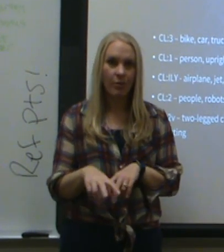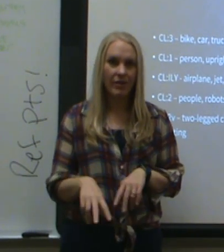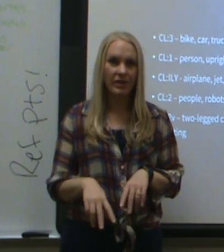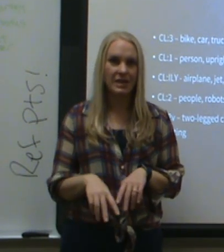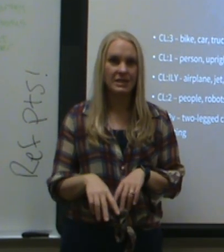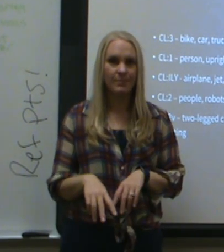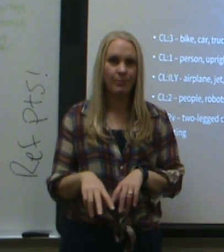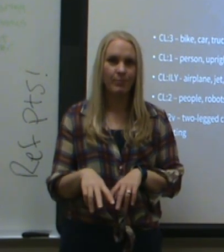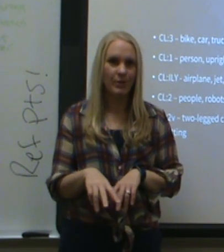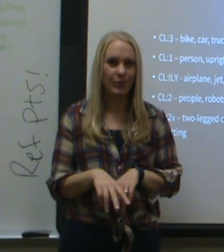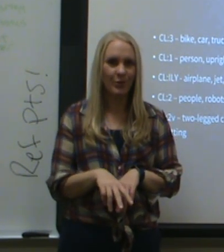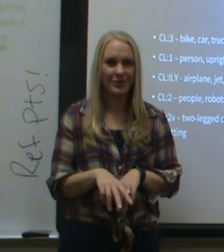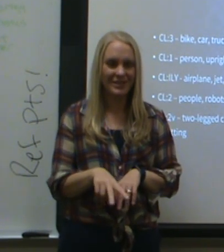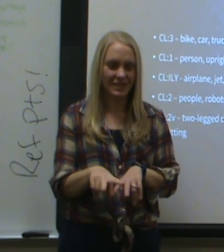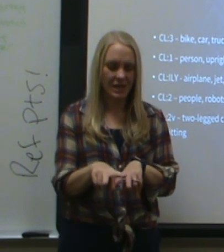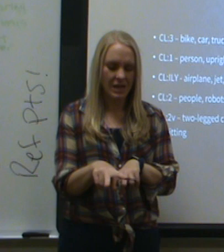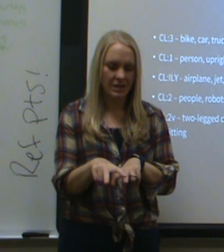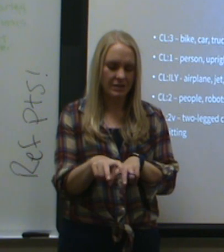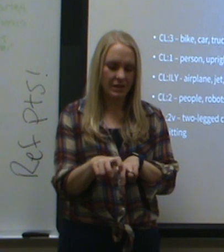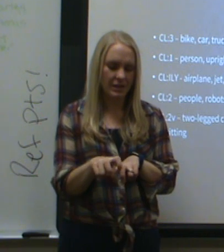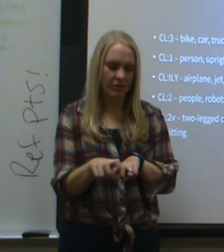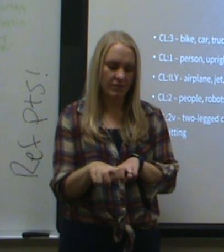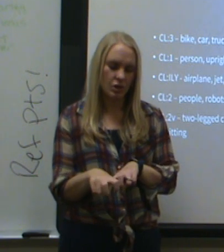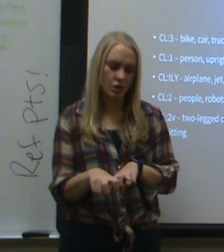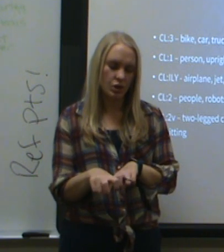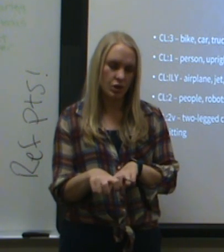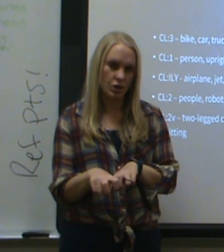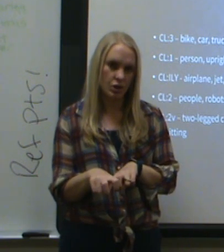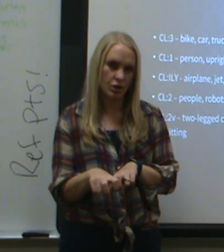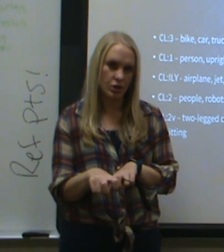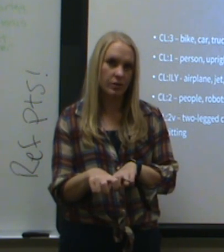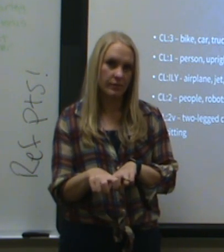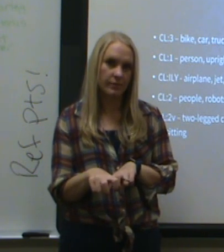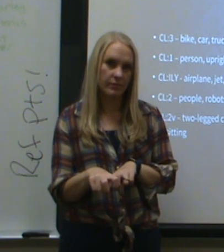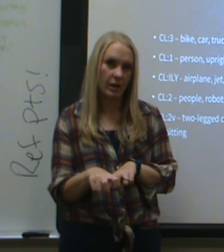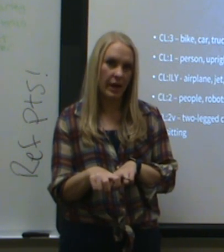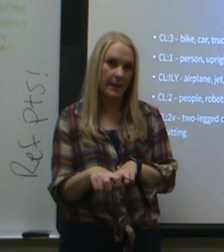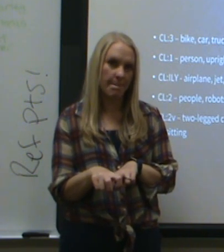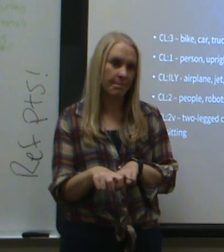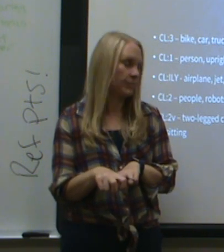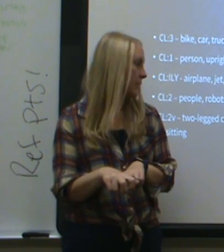have a nice, beautiful horse sitting down. All right?